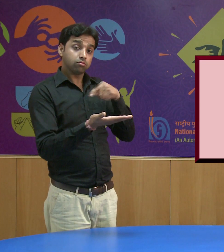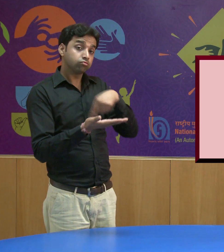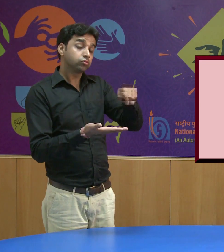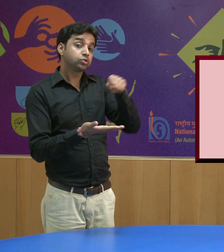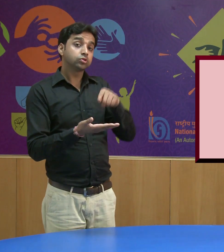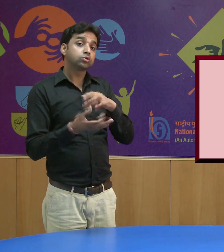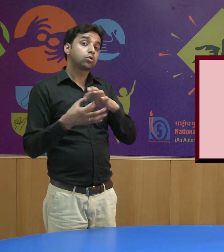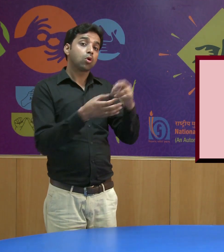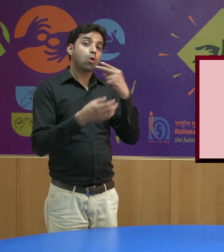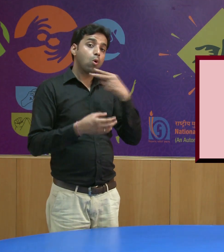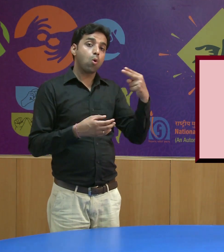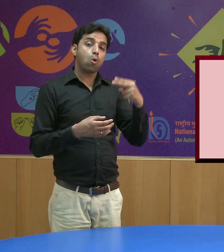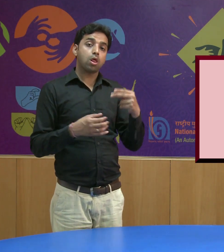as Siam.